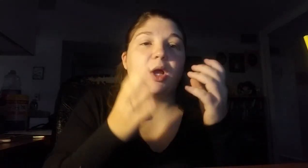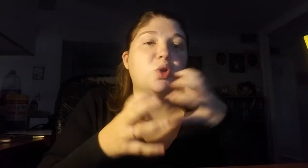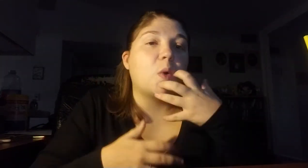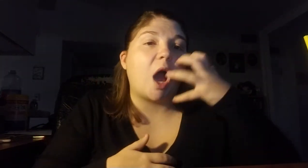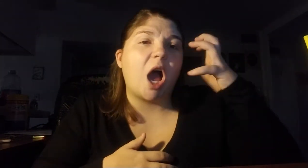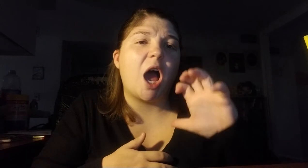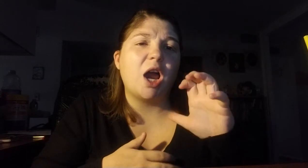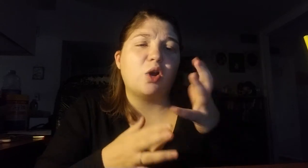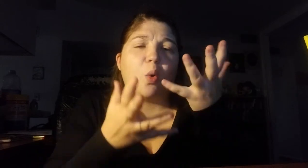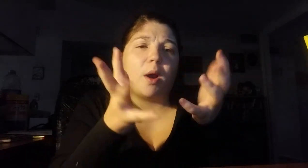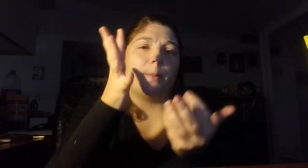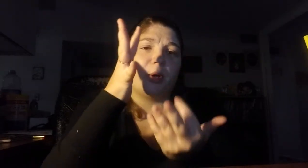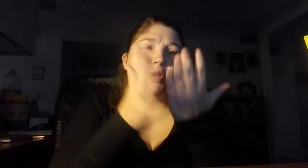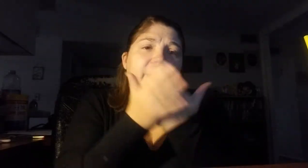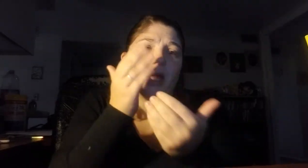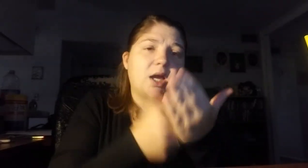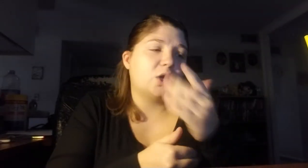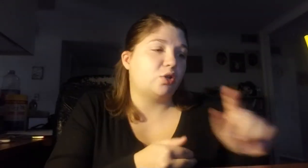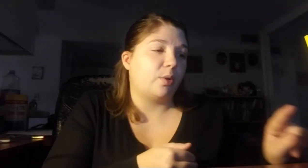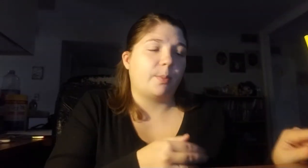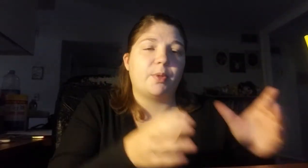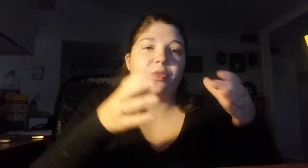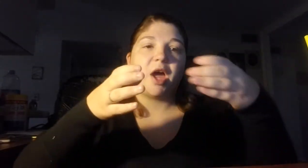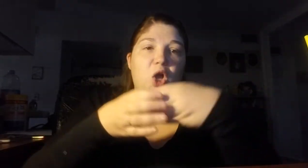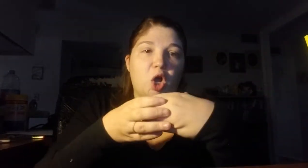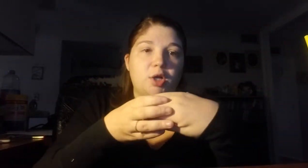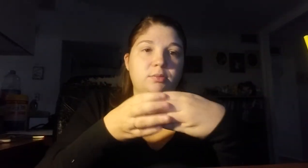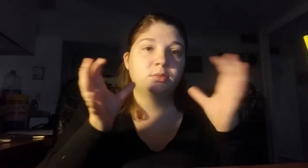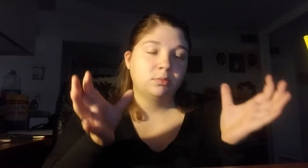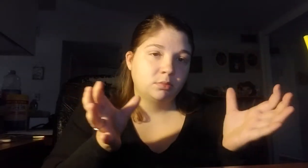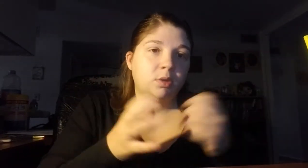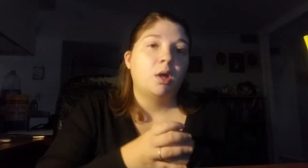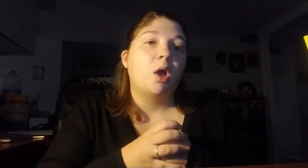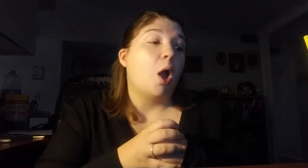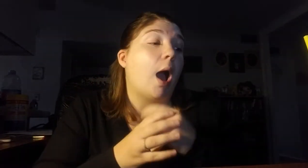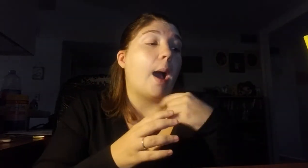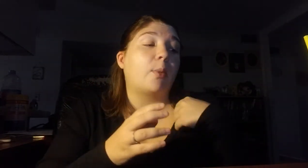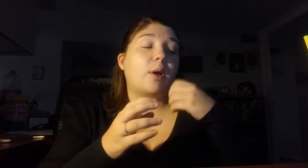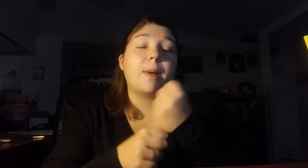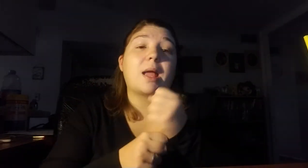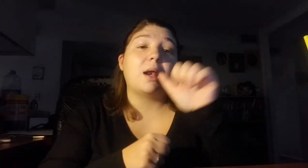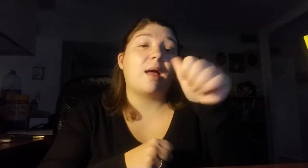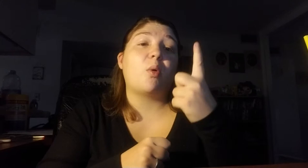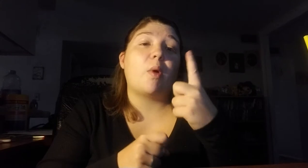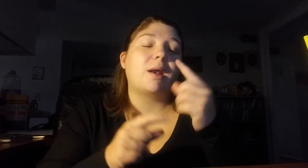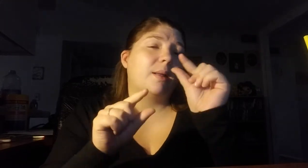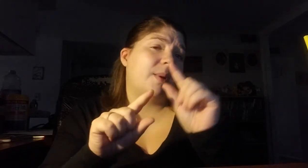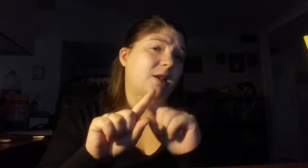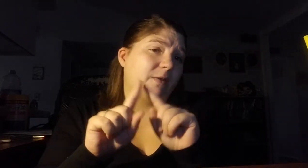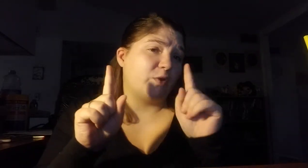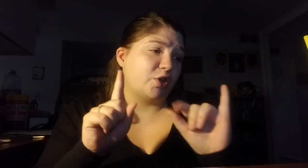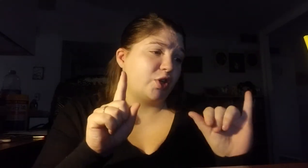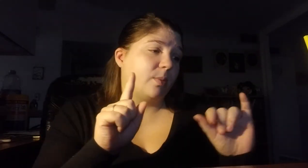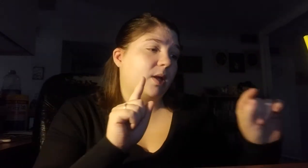too hot and don't want to burn your hand, you can put that on. I'm going to make another one a little bit different too, because this